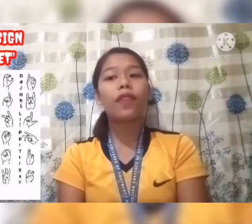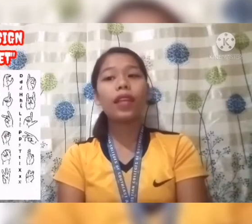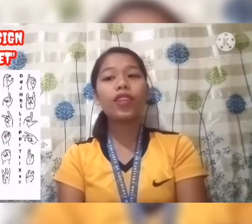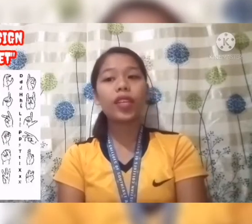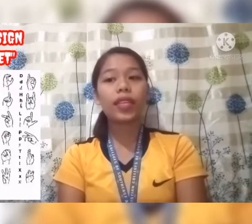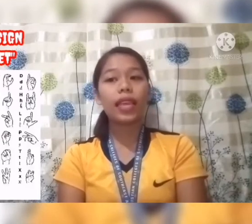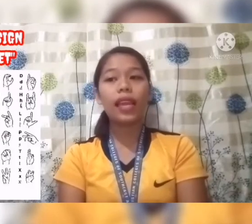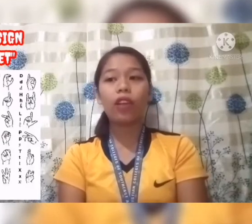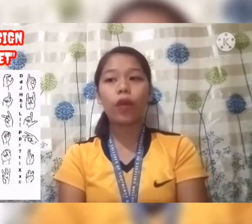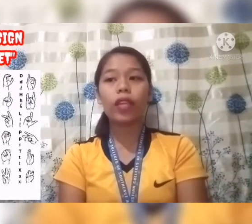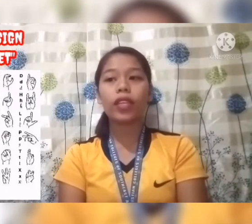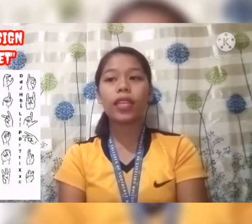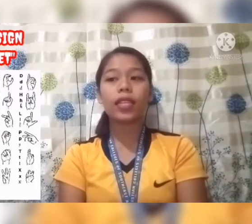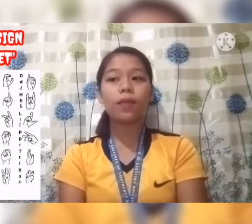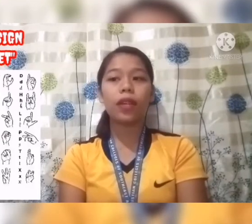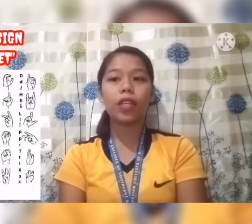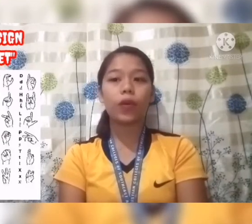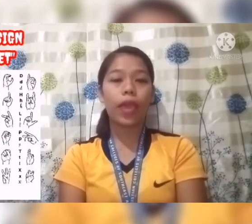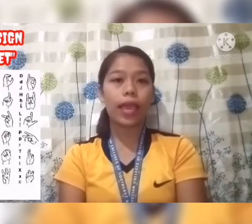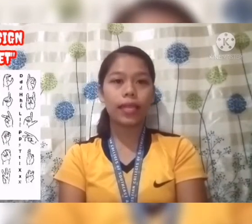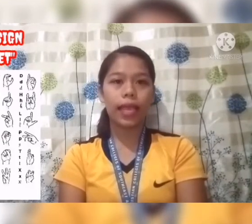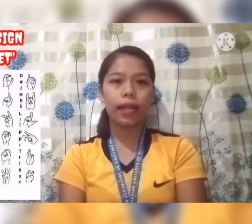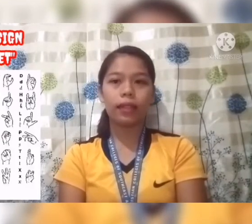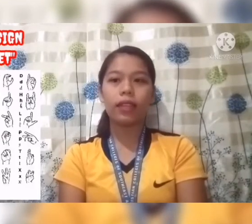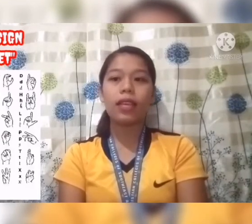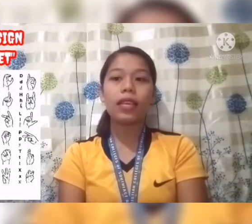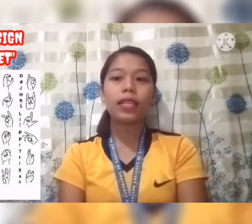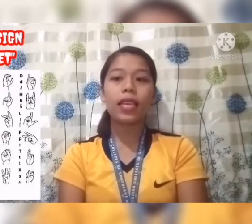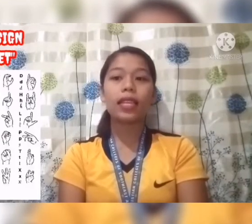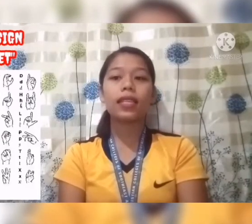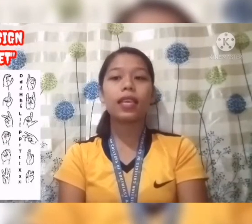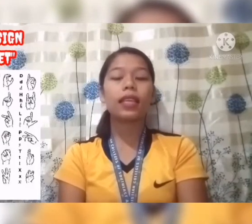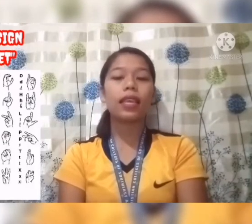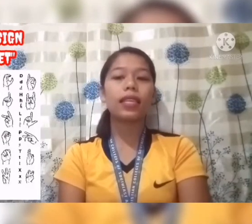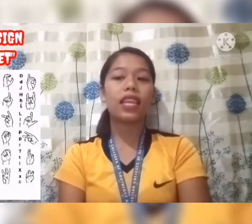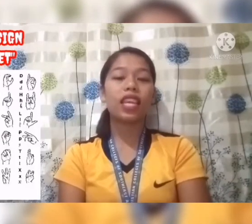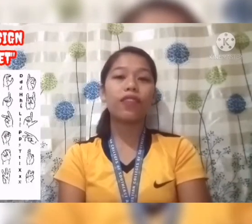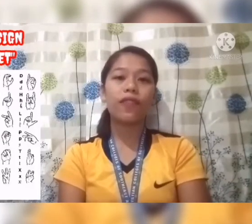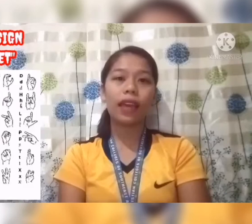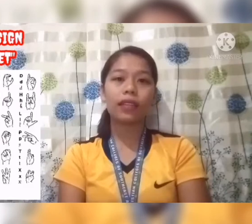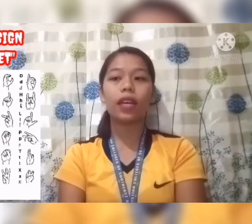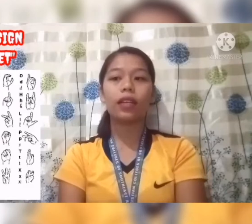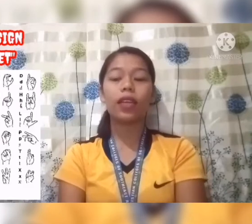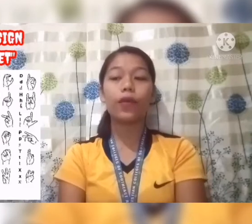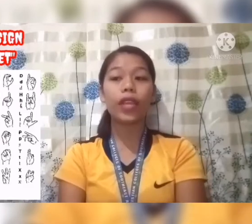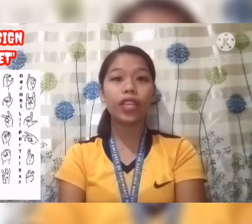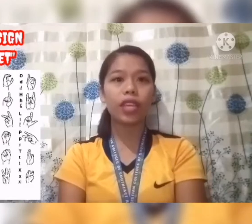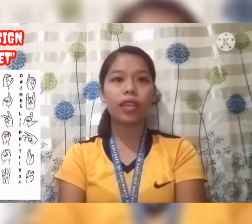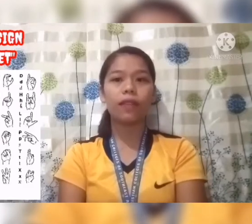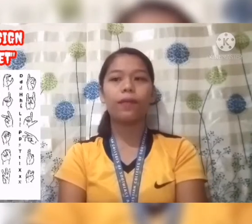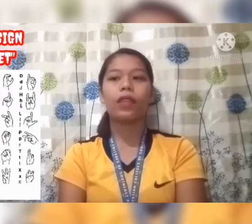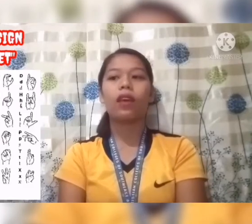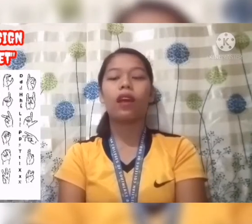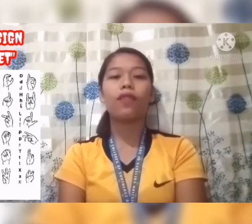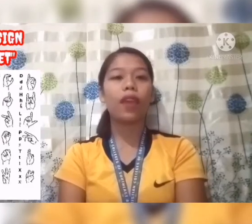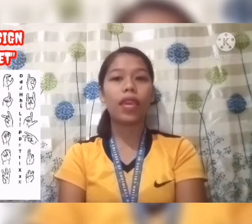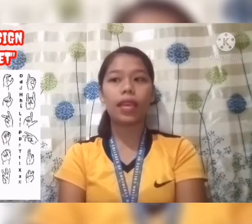French Sign Language is similar to ASL since it is in fact the origin of